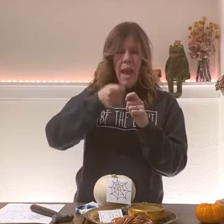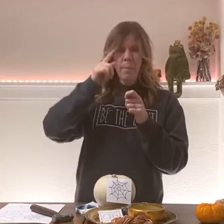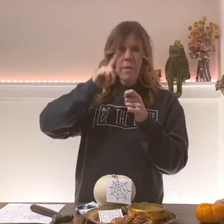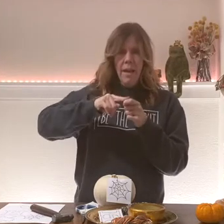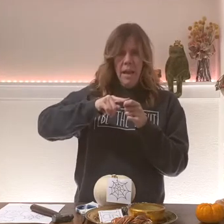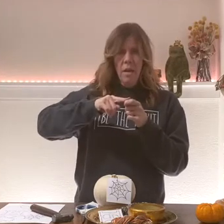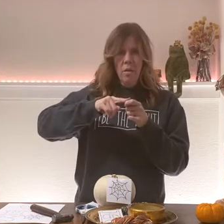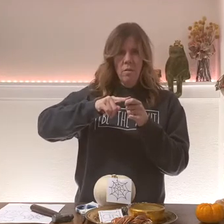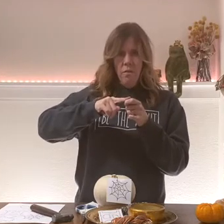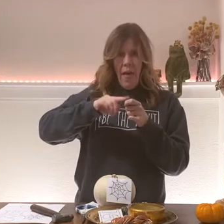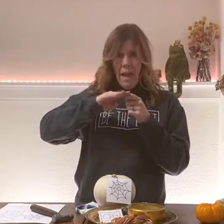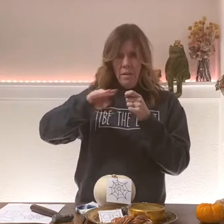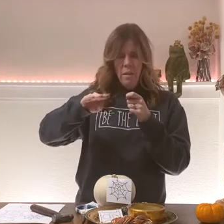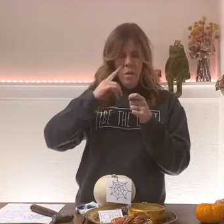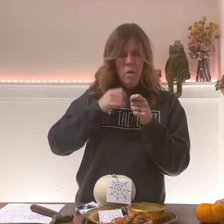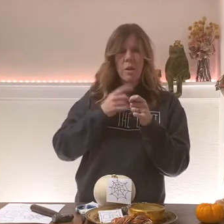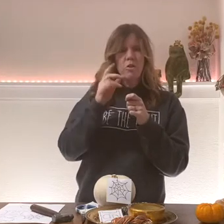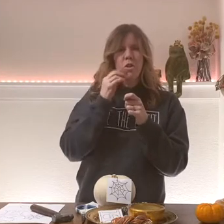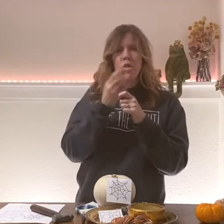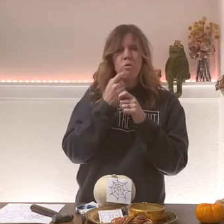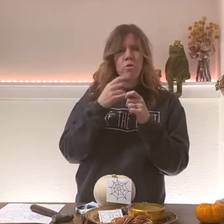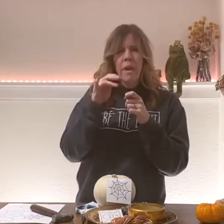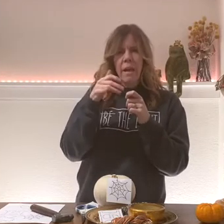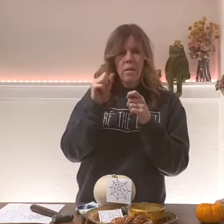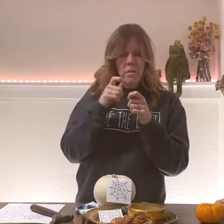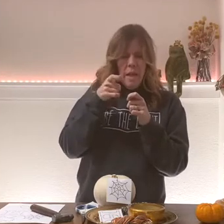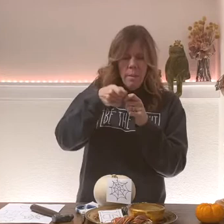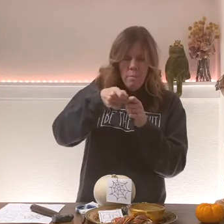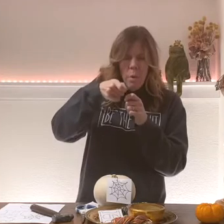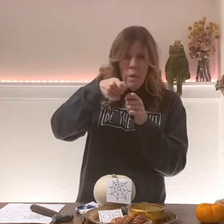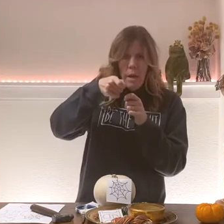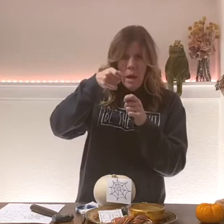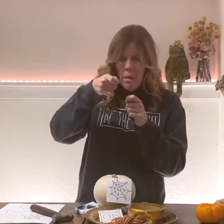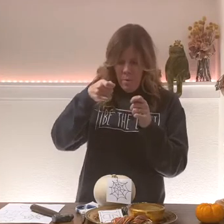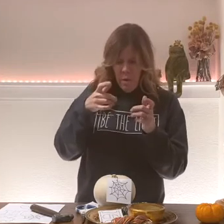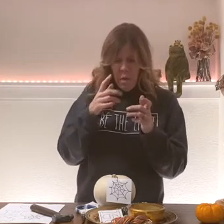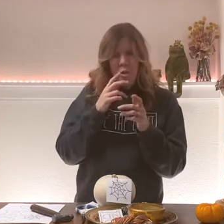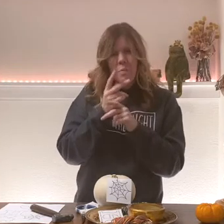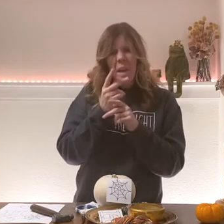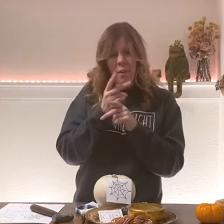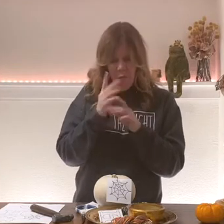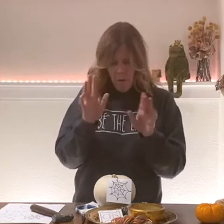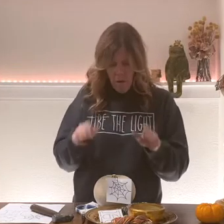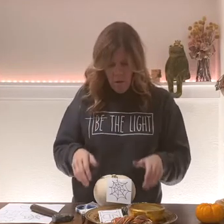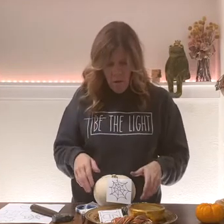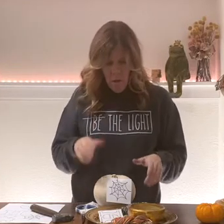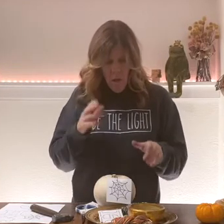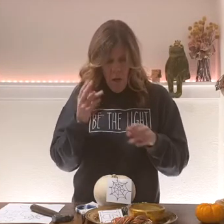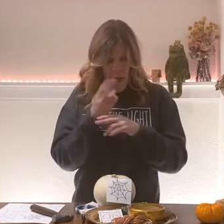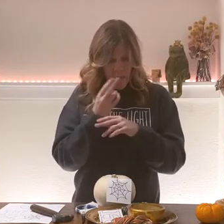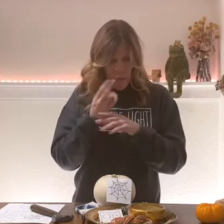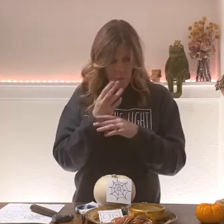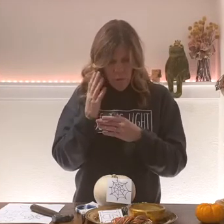that nail flat, you can just use your nails and pull it back up. Just be careful. I used